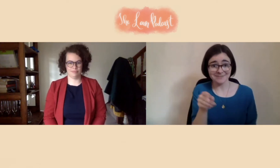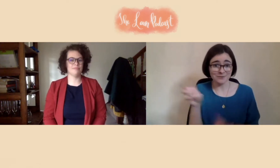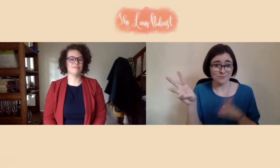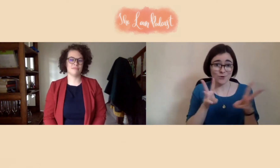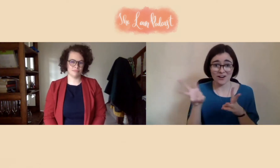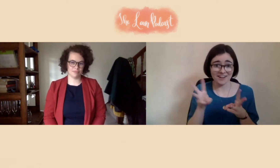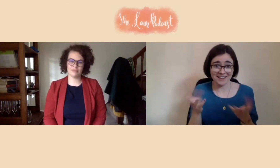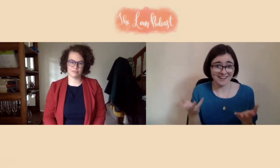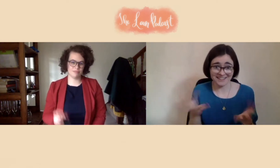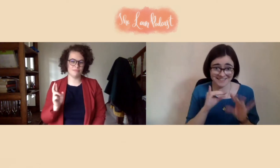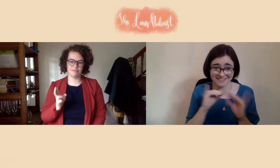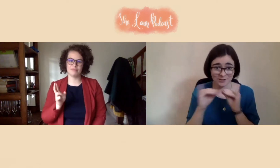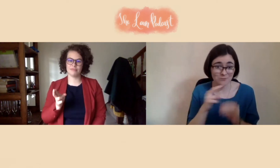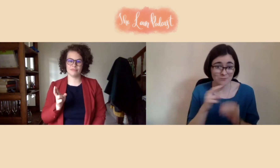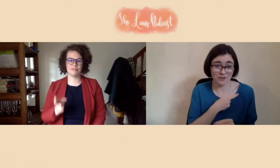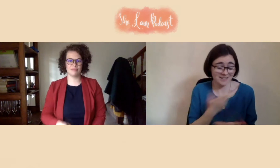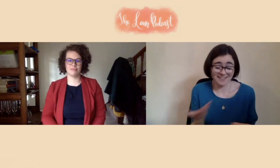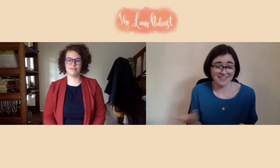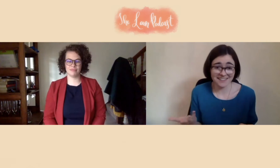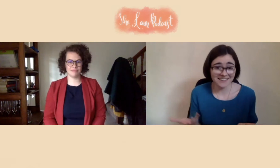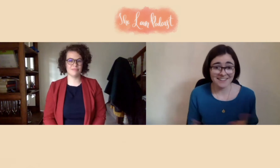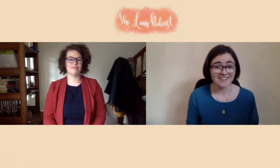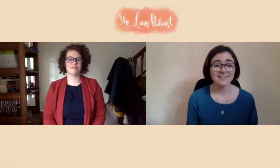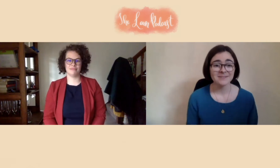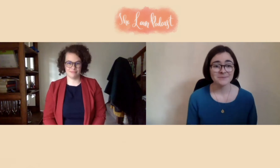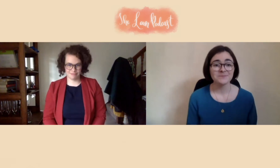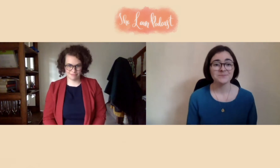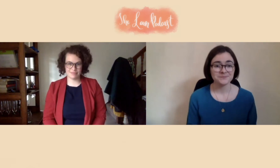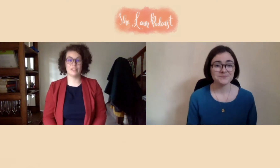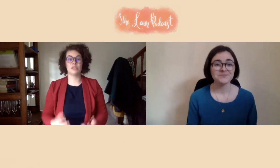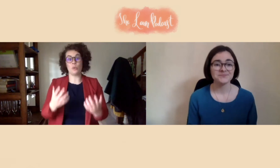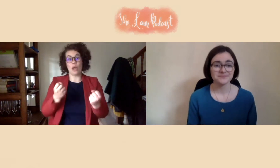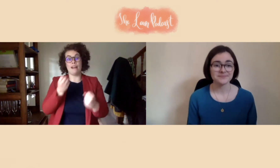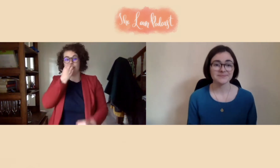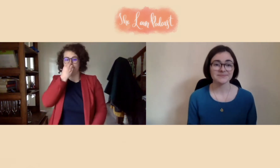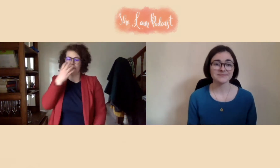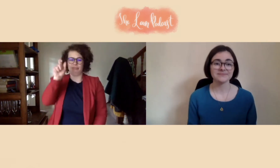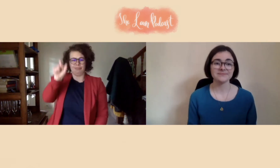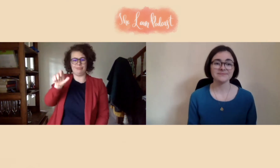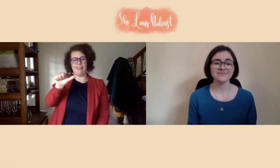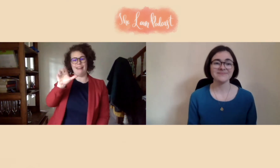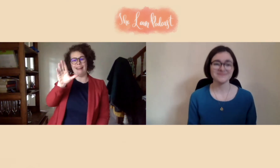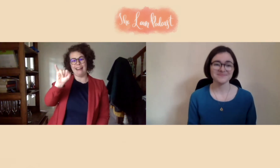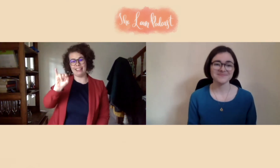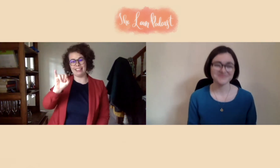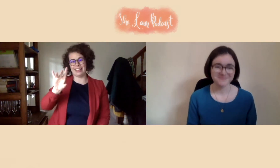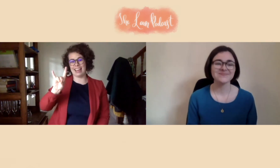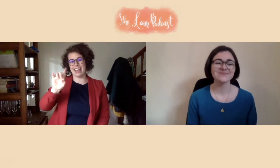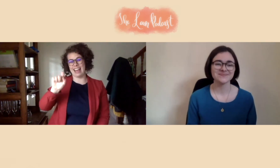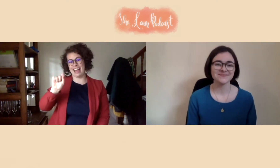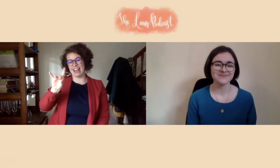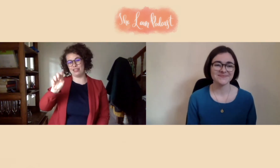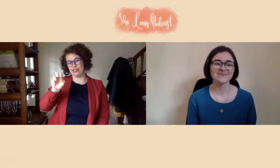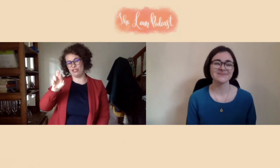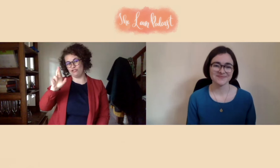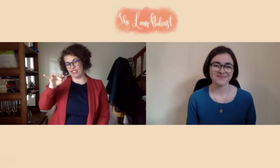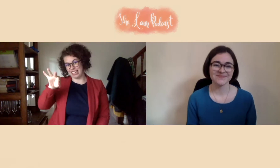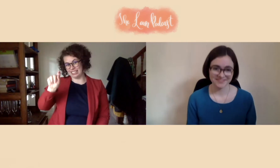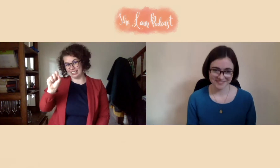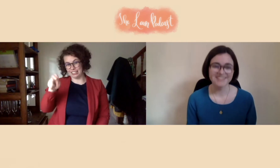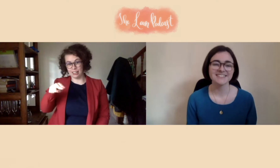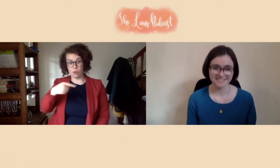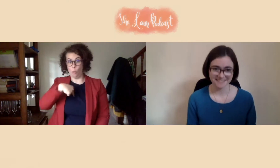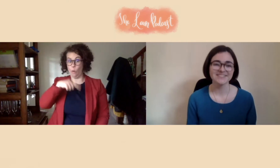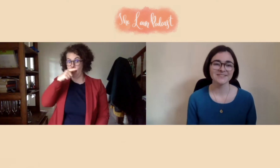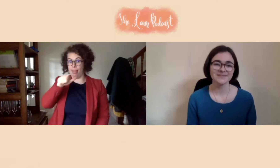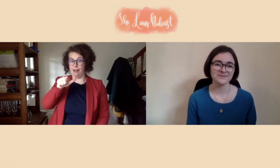from working, I suppose, as an interpreter. The wonderful Ali Hetherington coming on board. We are very